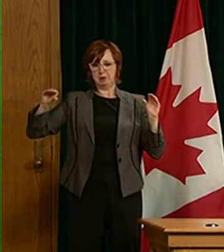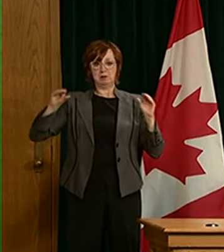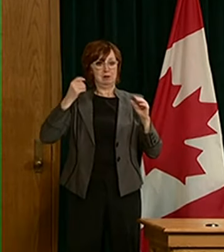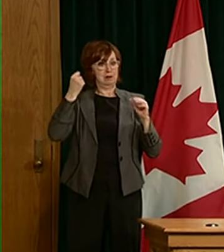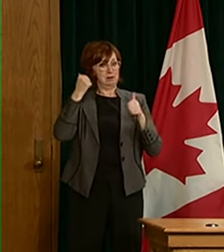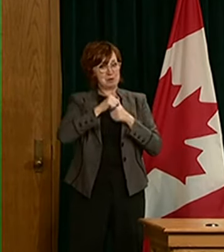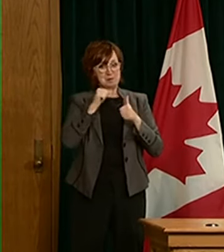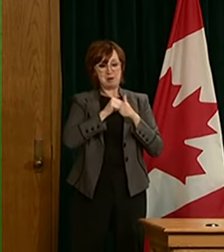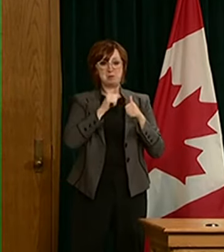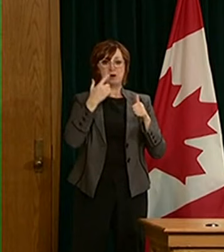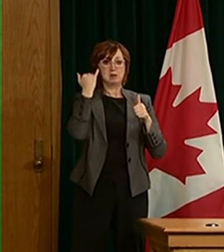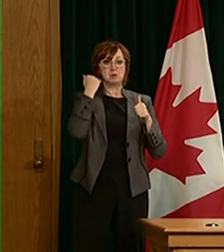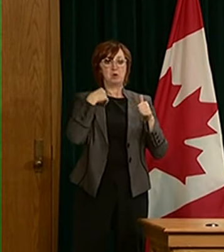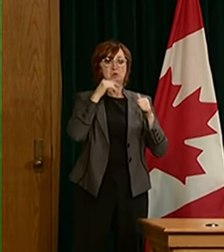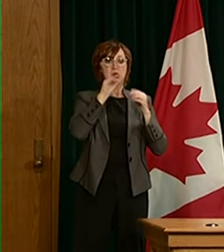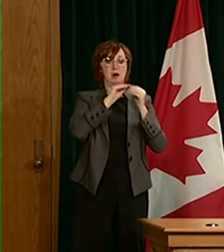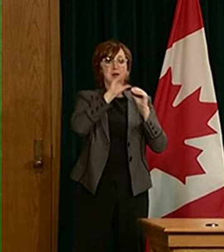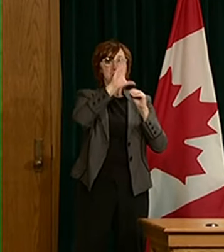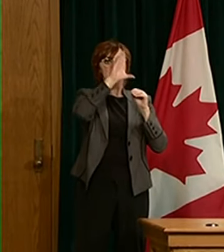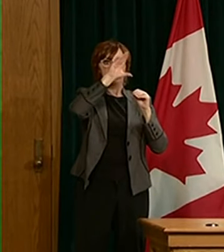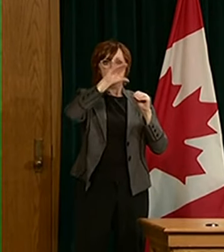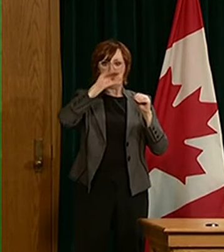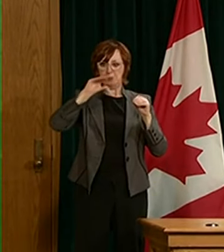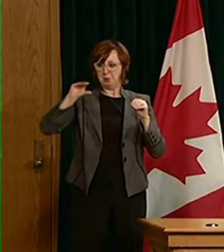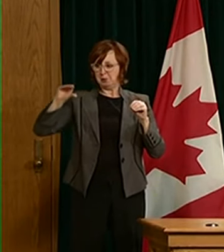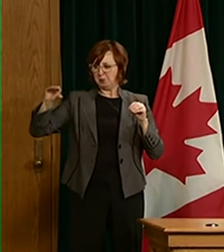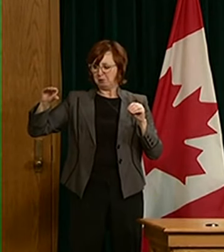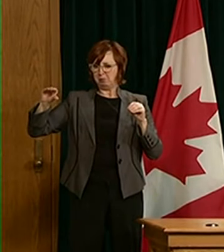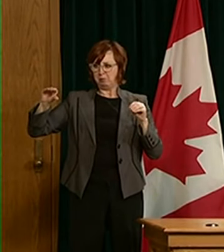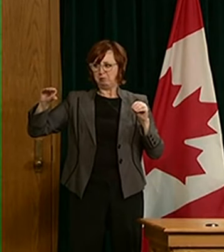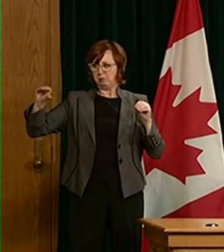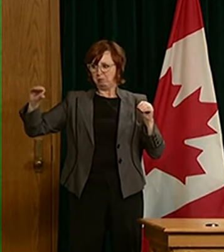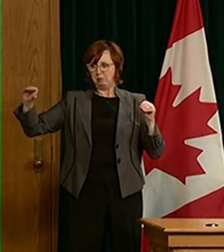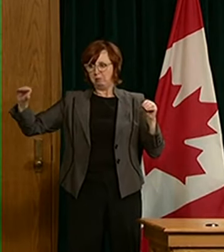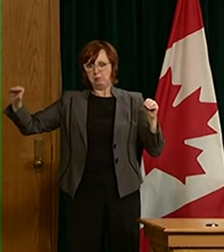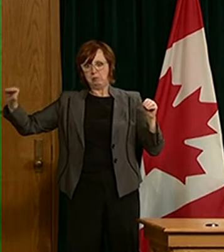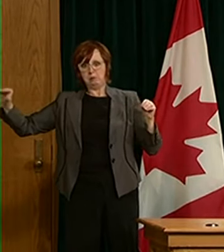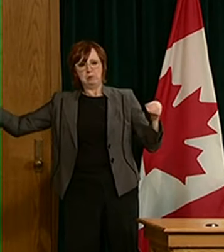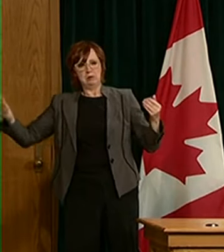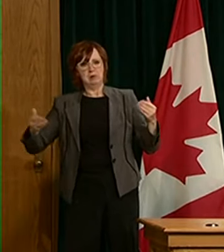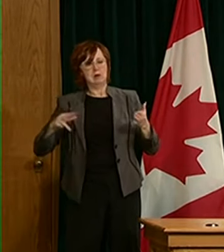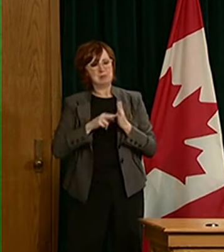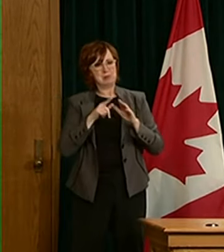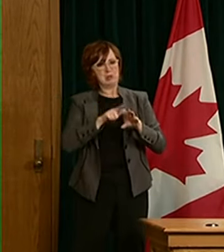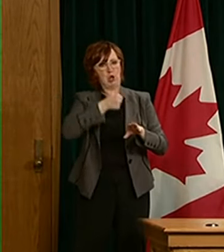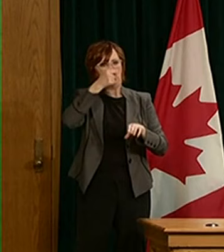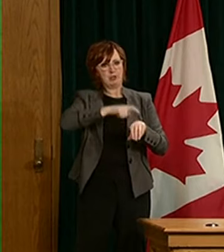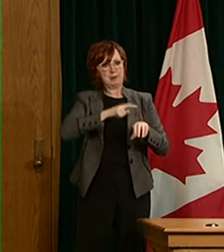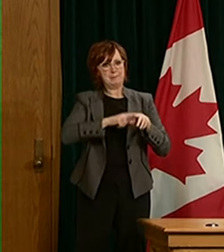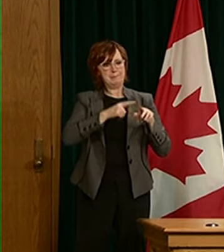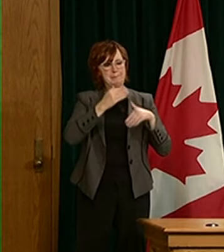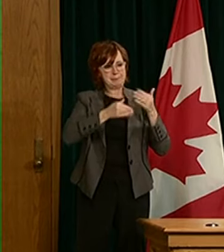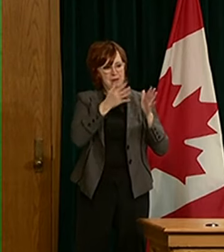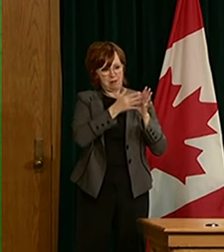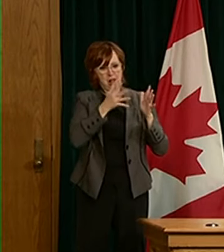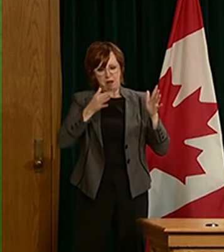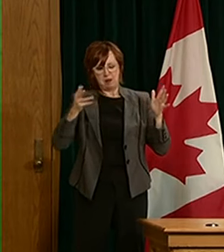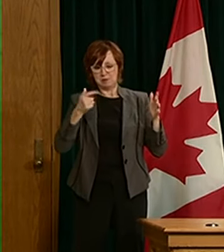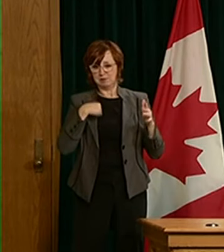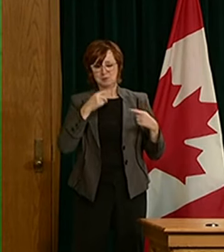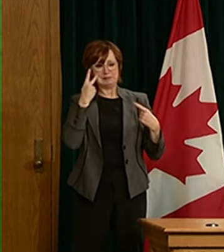stretch this out, and that's intentional. It's so we avoid those peaks that we've seen across the world where healthcare systems are completely